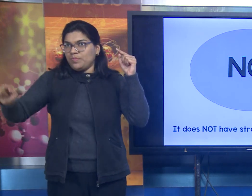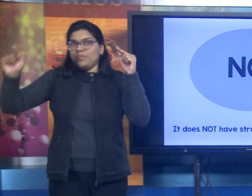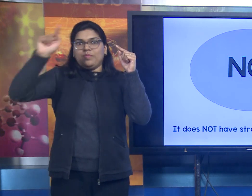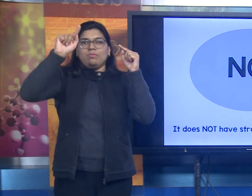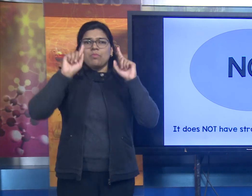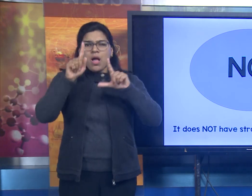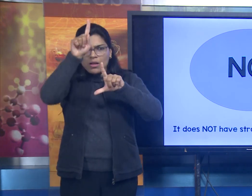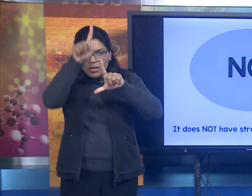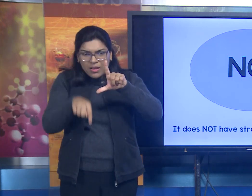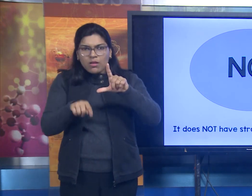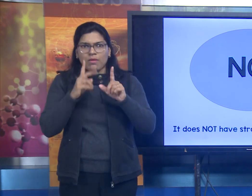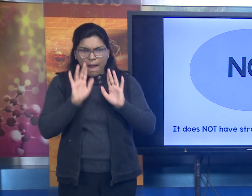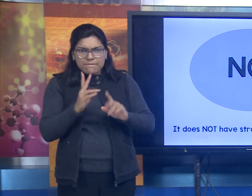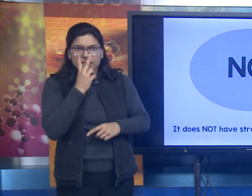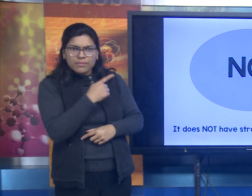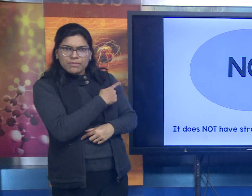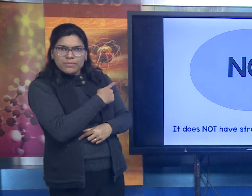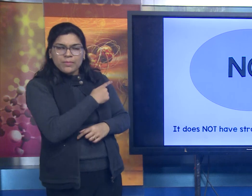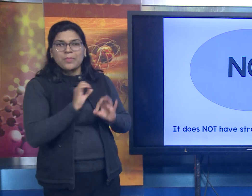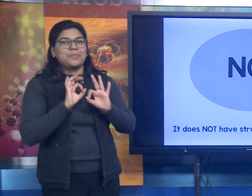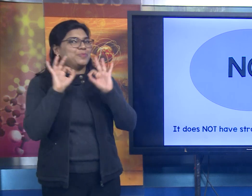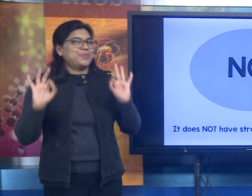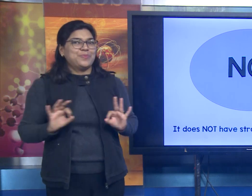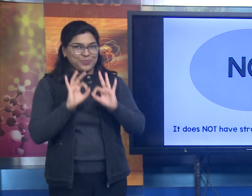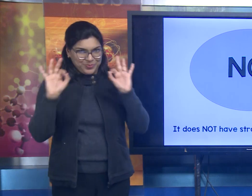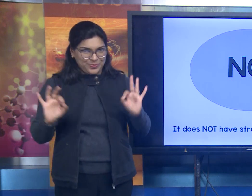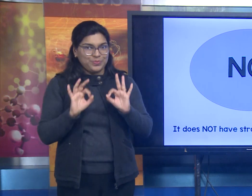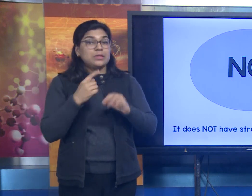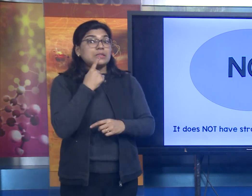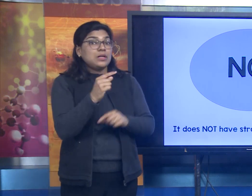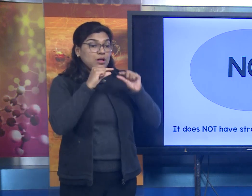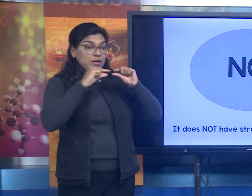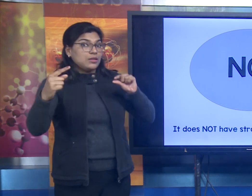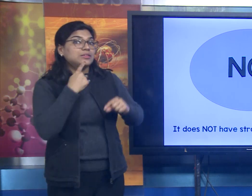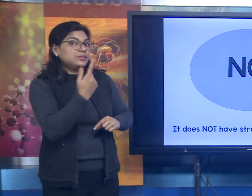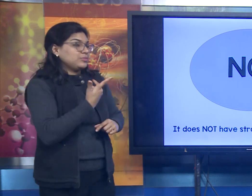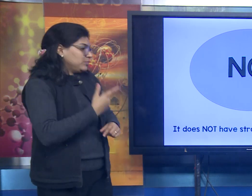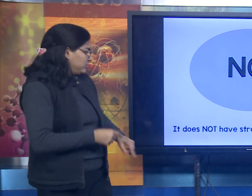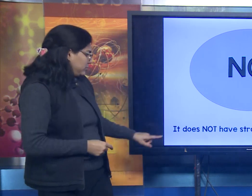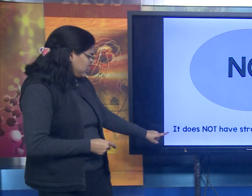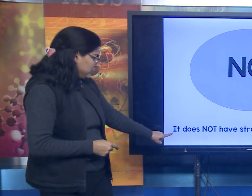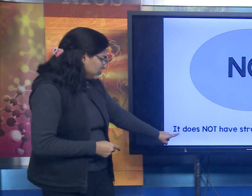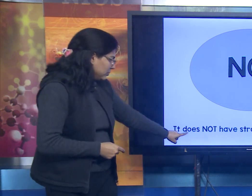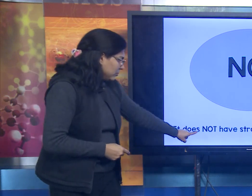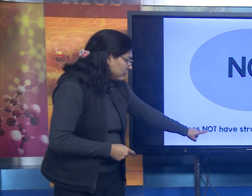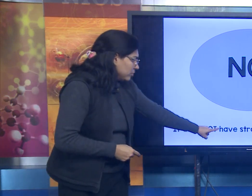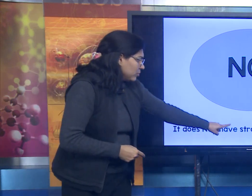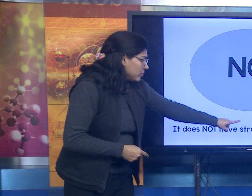is a curved figure. It has no lines. So that is why it is not a